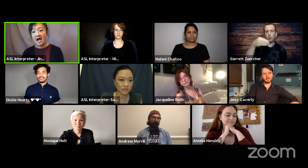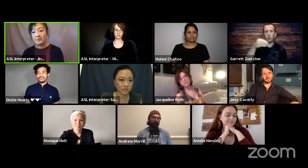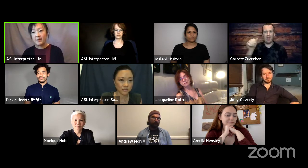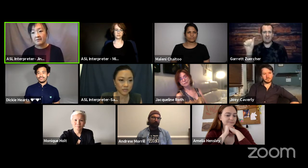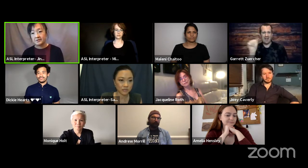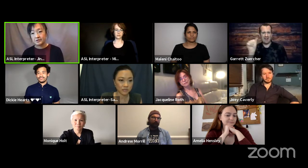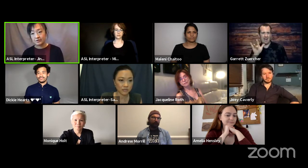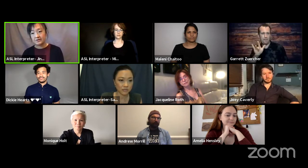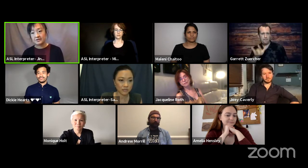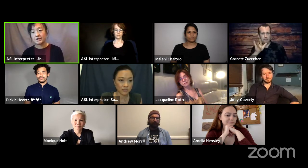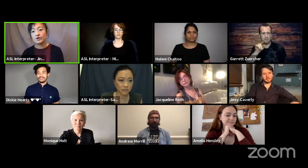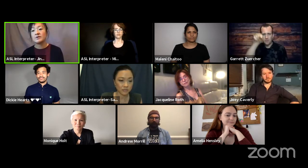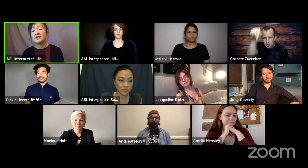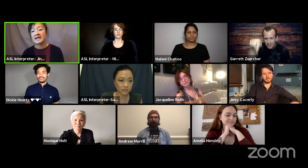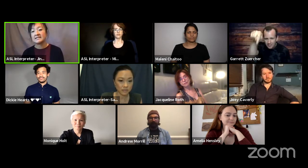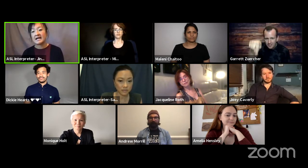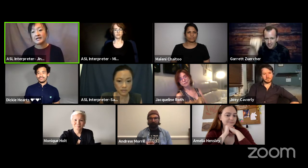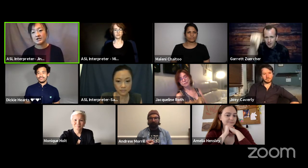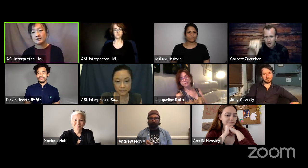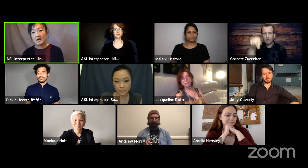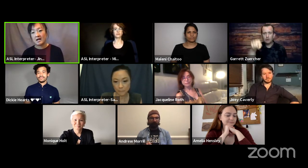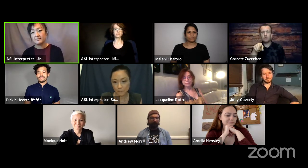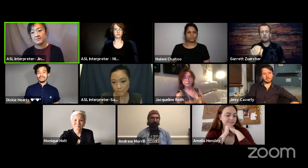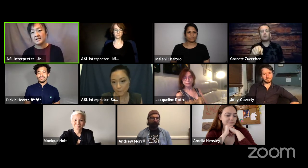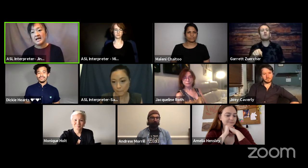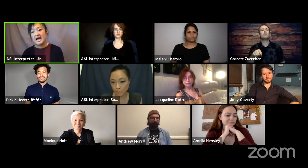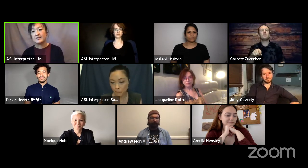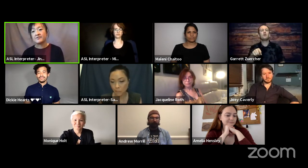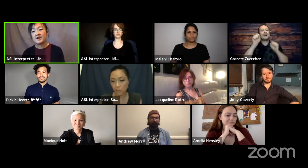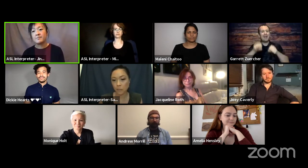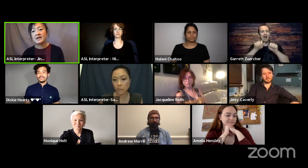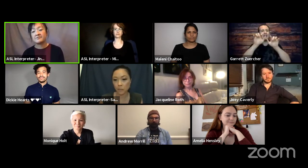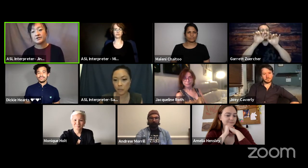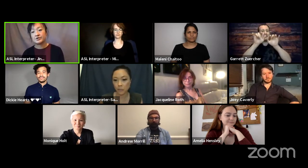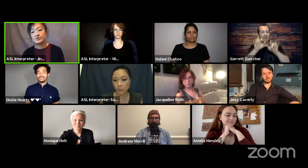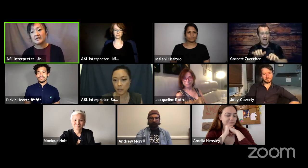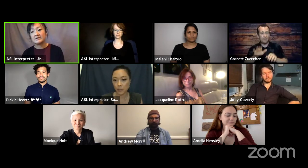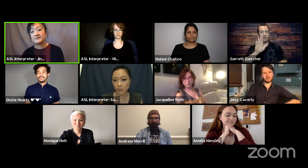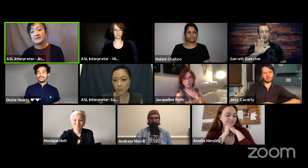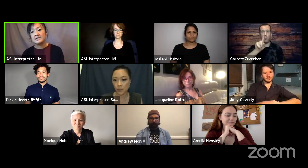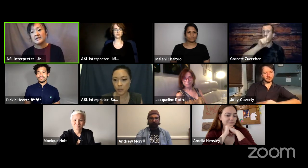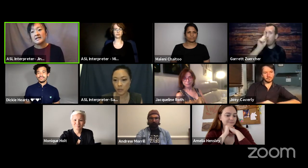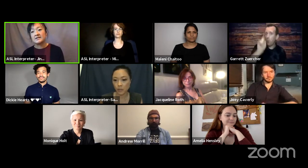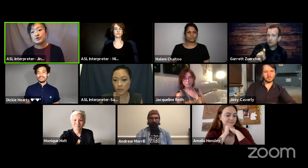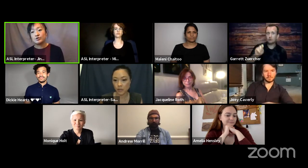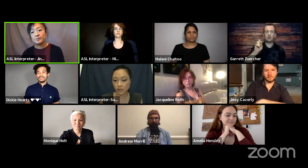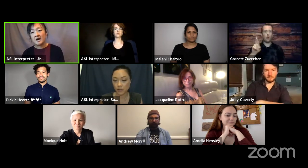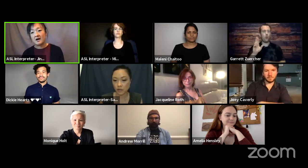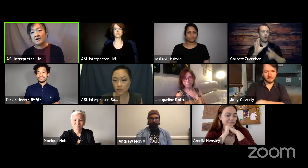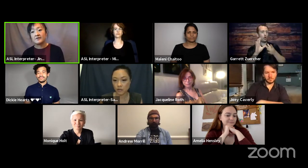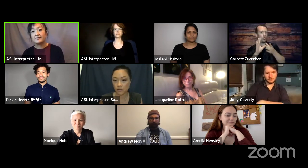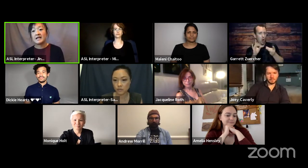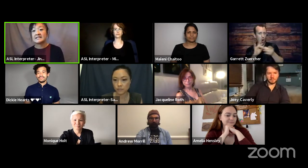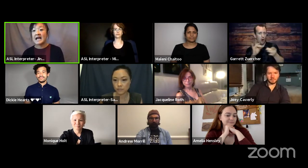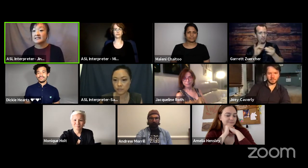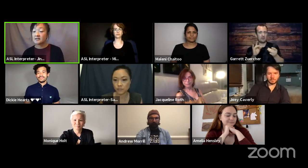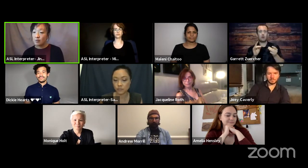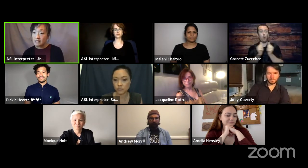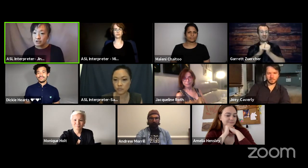the bottom of the screen, there's a Q&A section as well. At the very bottom of your screen, in the toolbar, if you'd like to ask a question or